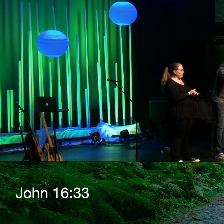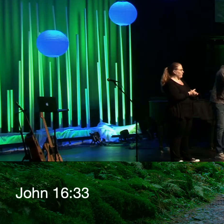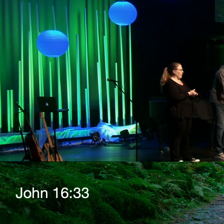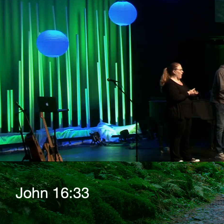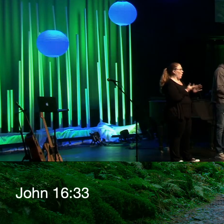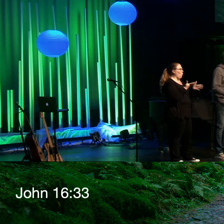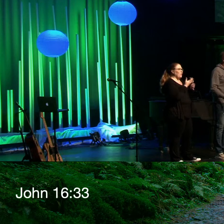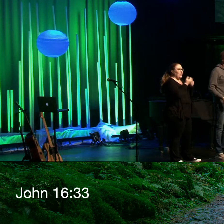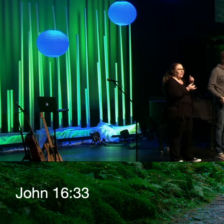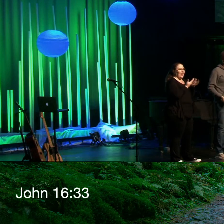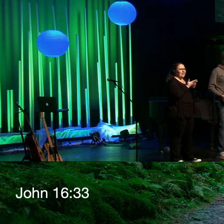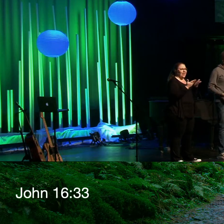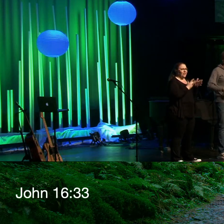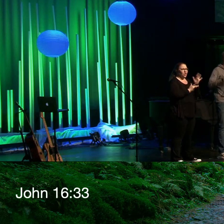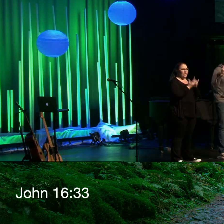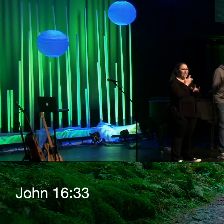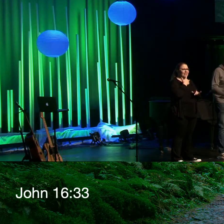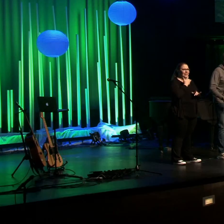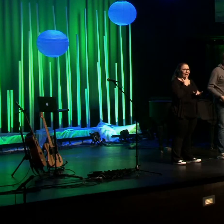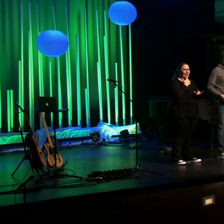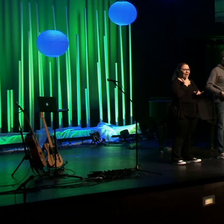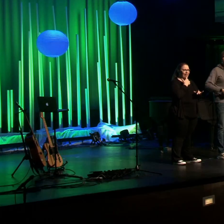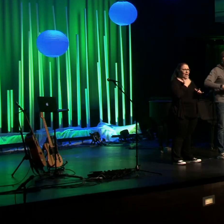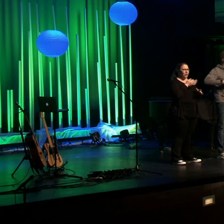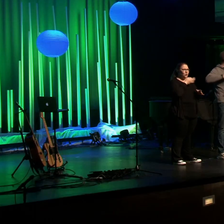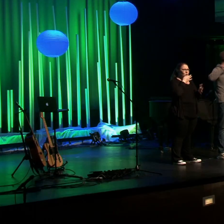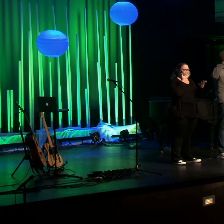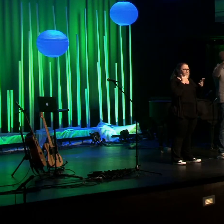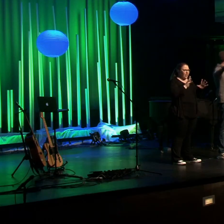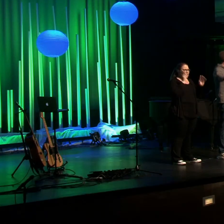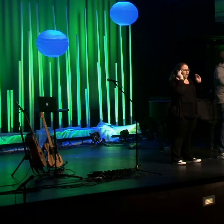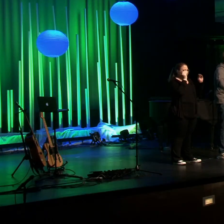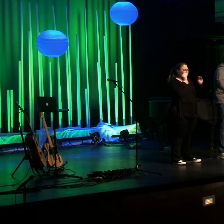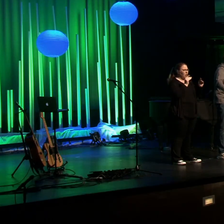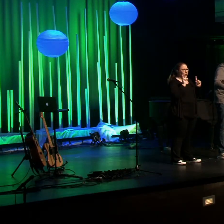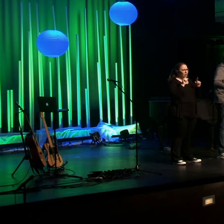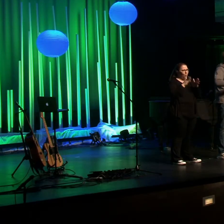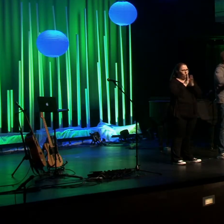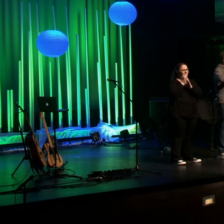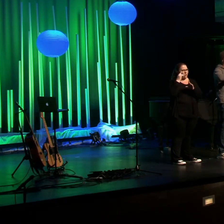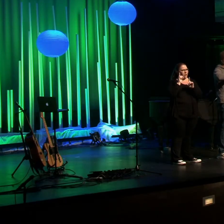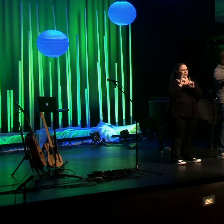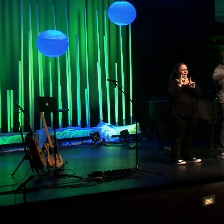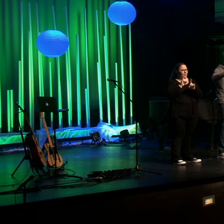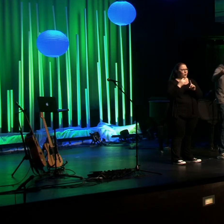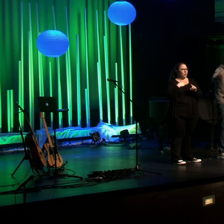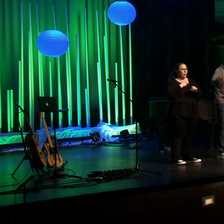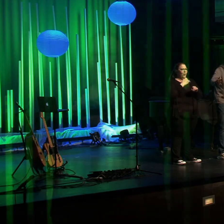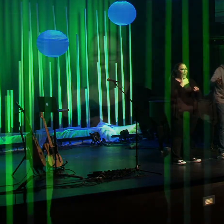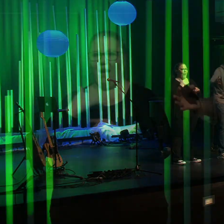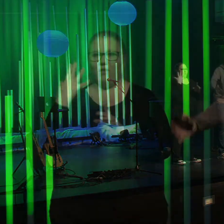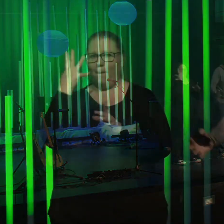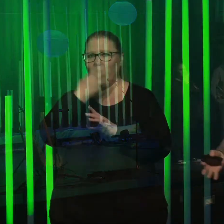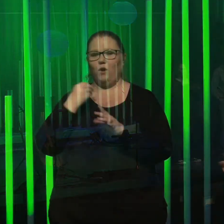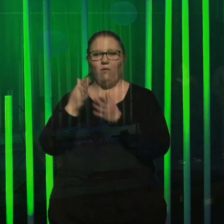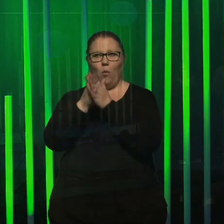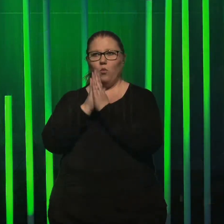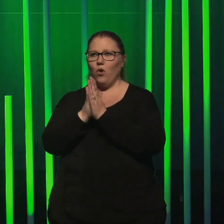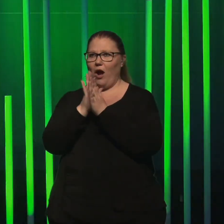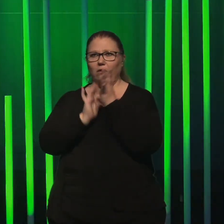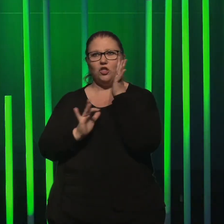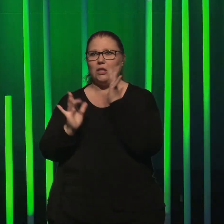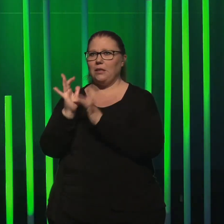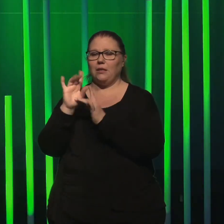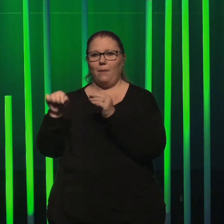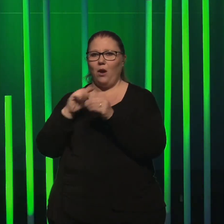what's the last thing that Jesus says? He's wrapping up his teaching. He's getting ready to go pray for the disciples. We're going to get this beautiful prayer of Jesus